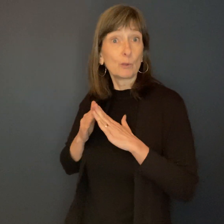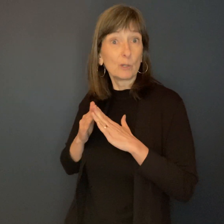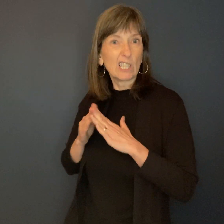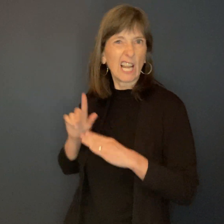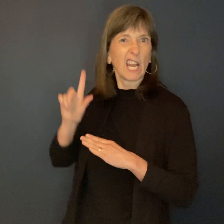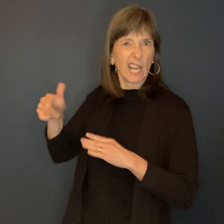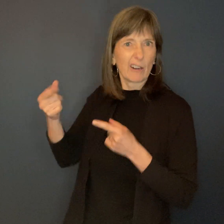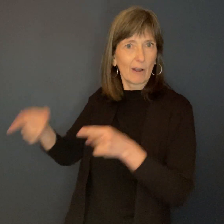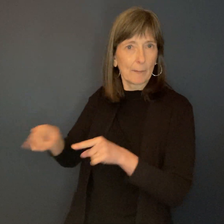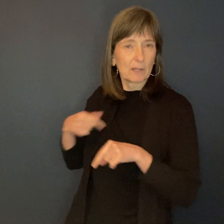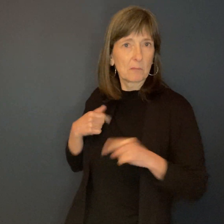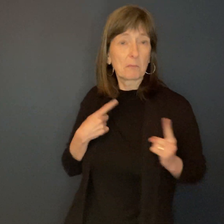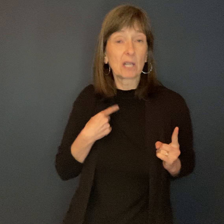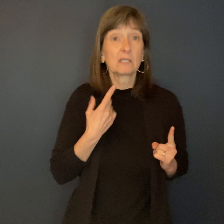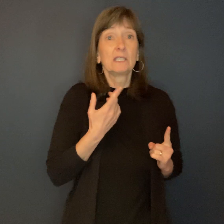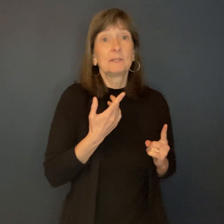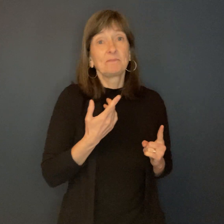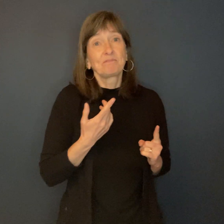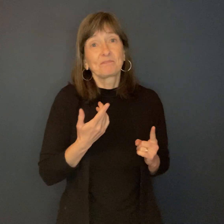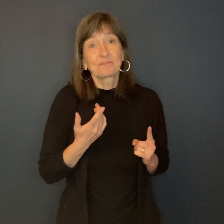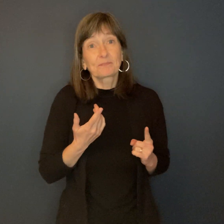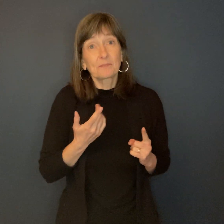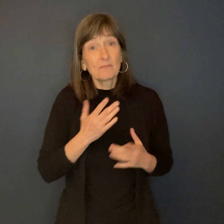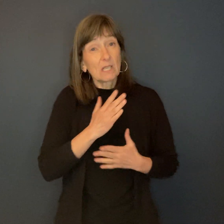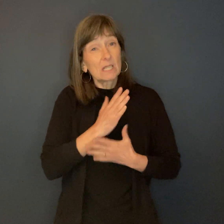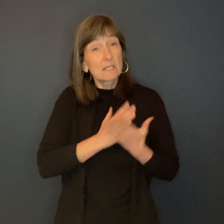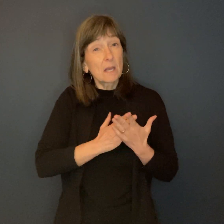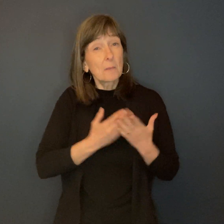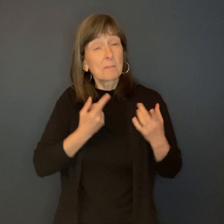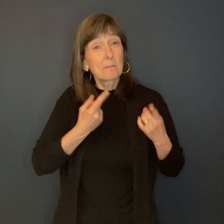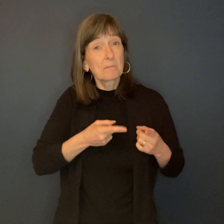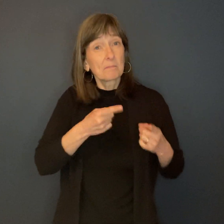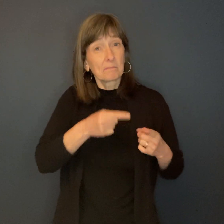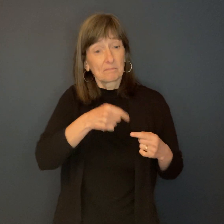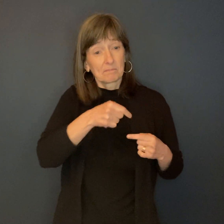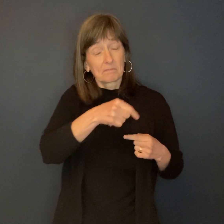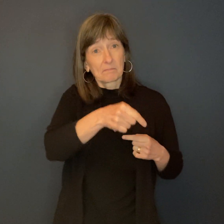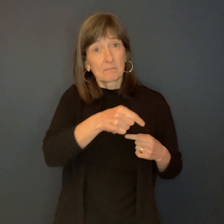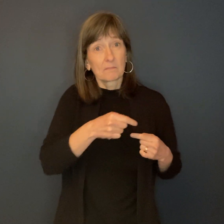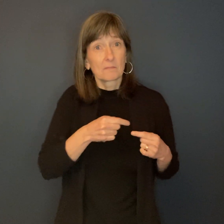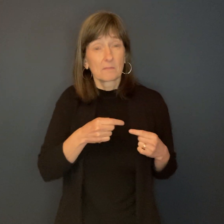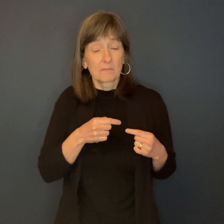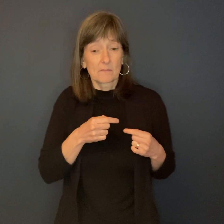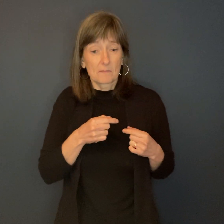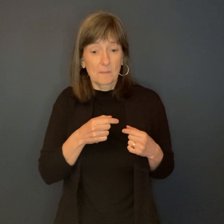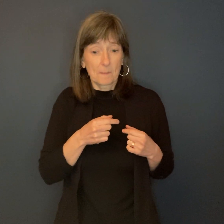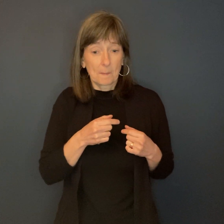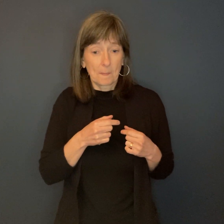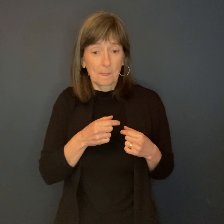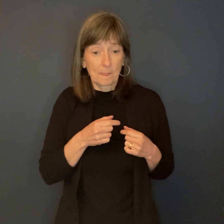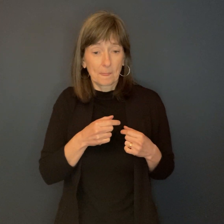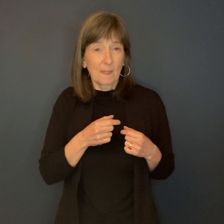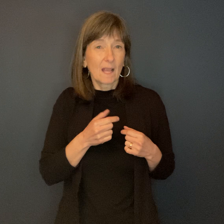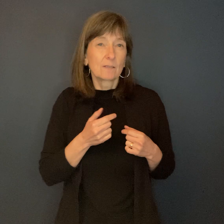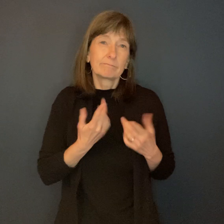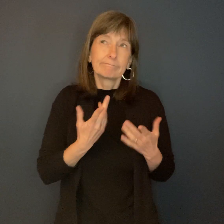but there were certain developments that took place, particularly as we started to help people with small business, where we started